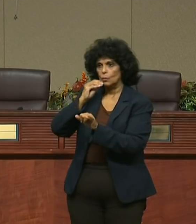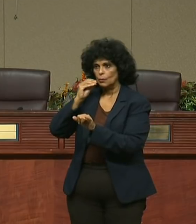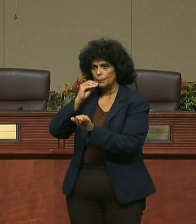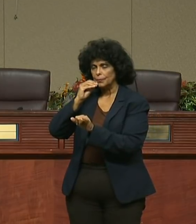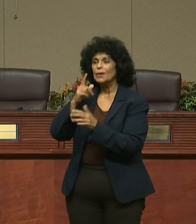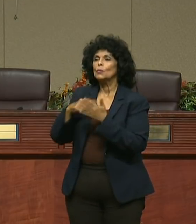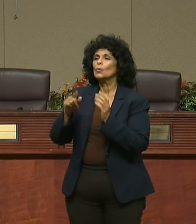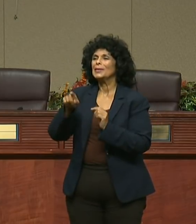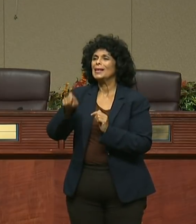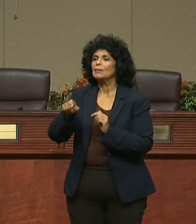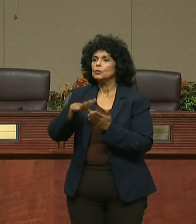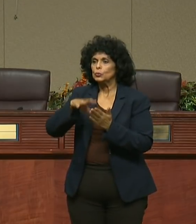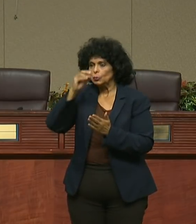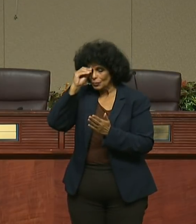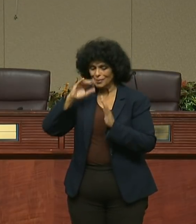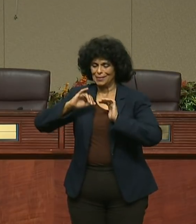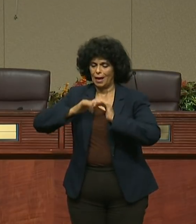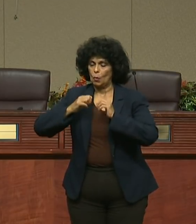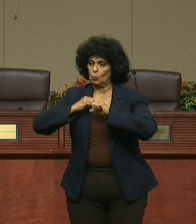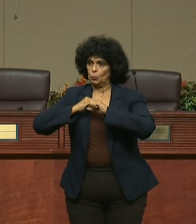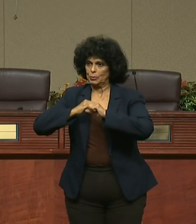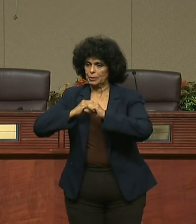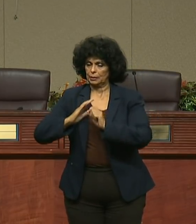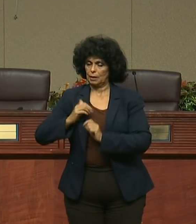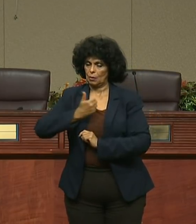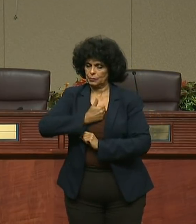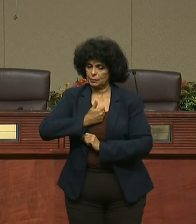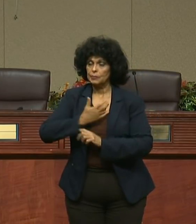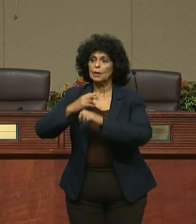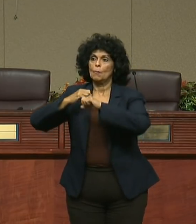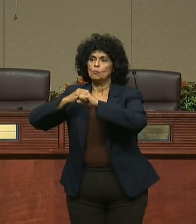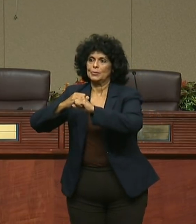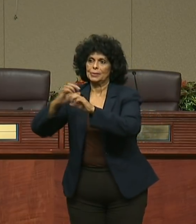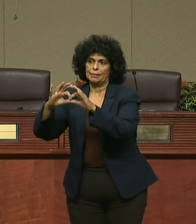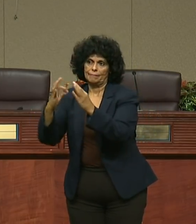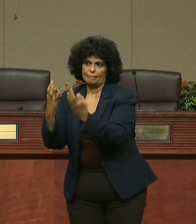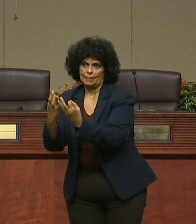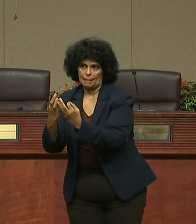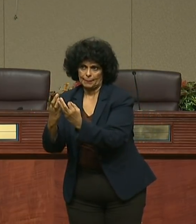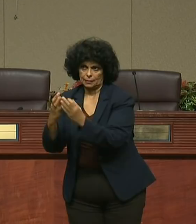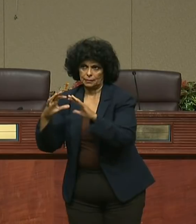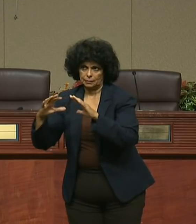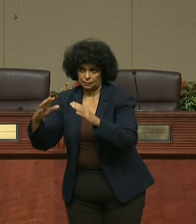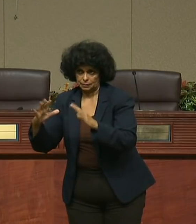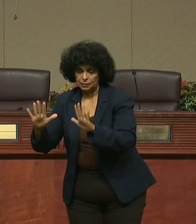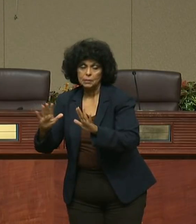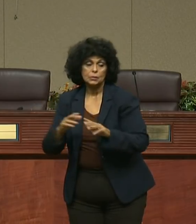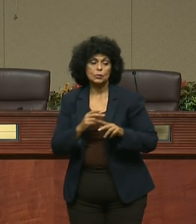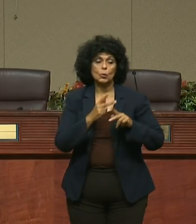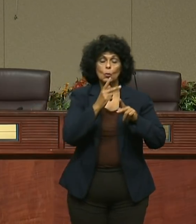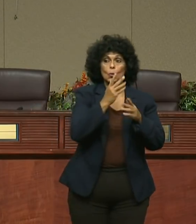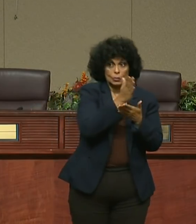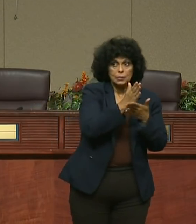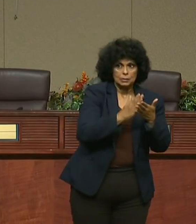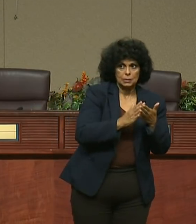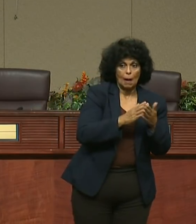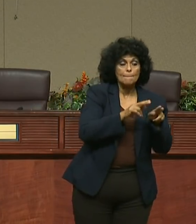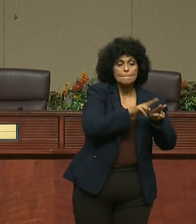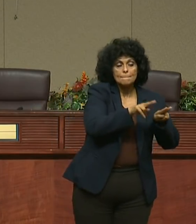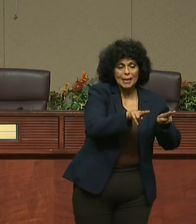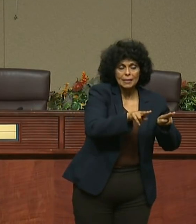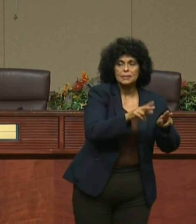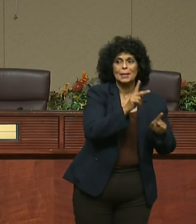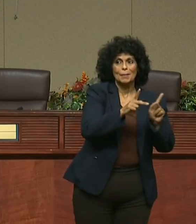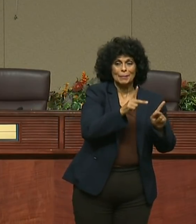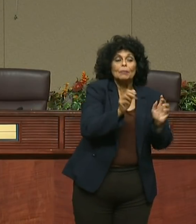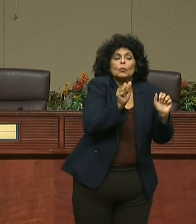protect ourselves and protect our family members. So the fact that we are keeping beds occupied with people that can be discharged